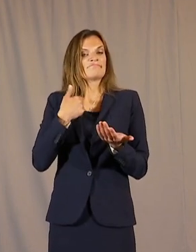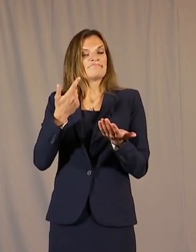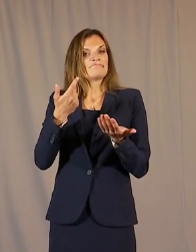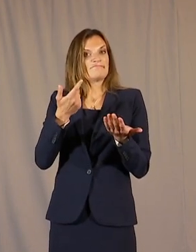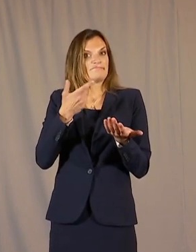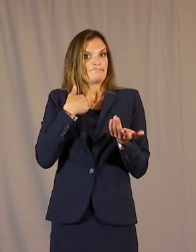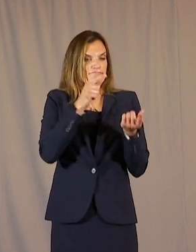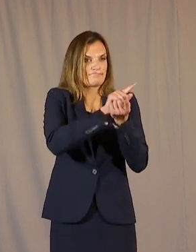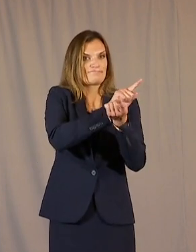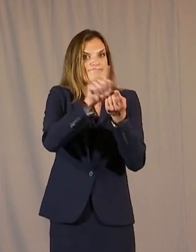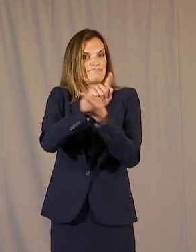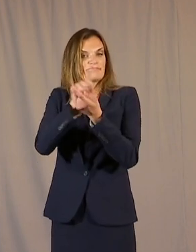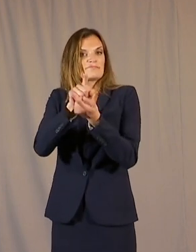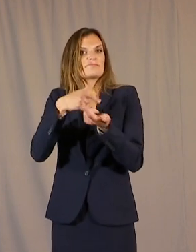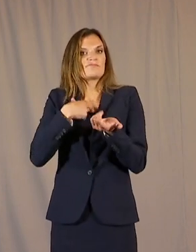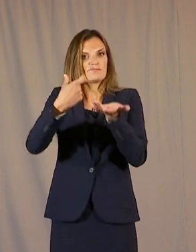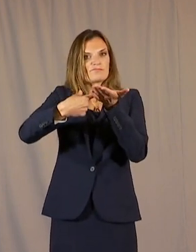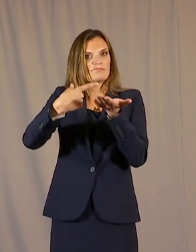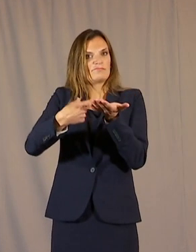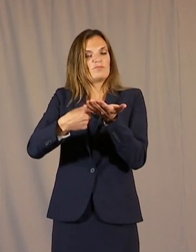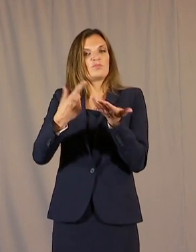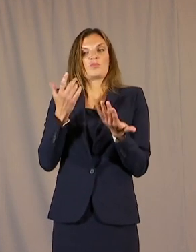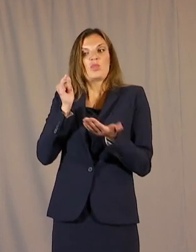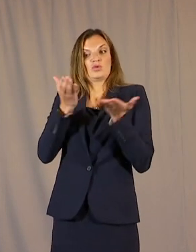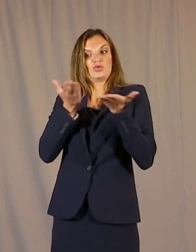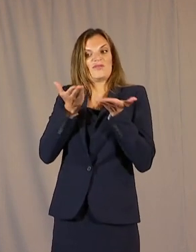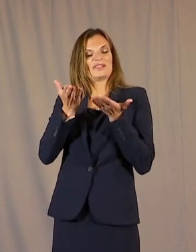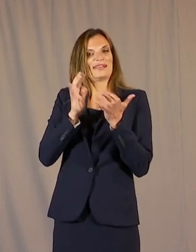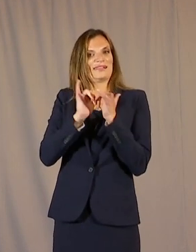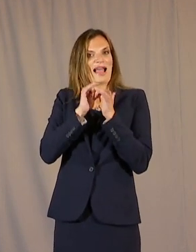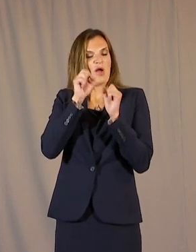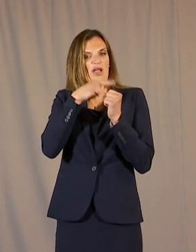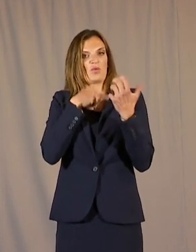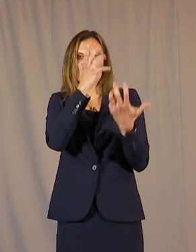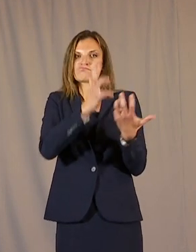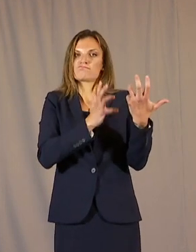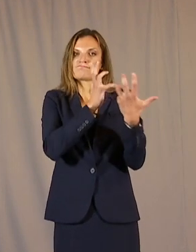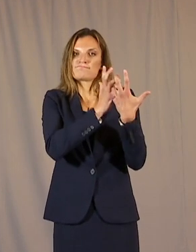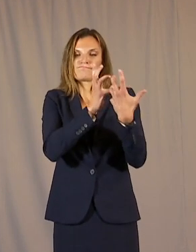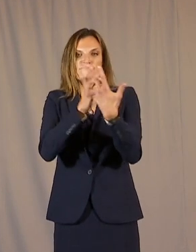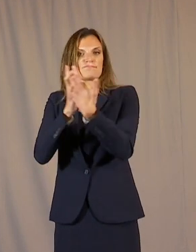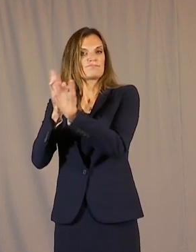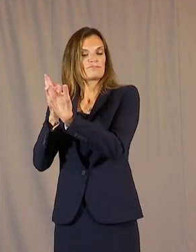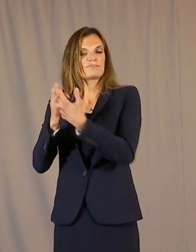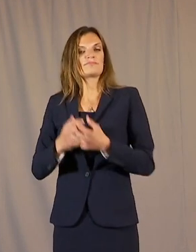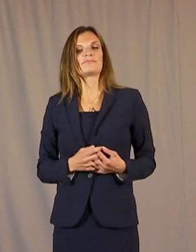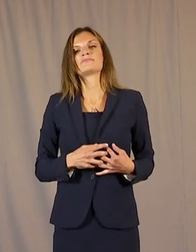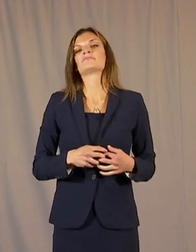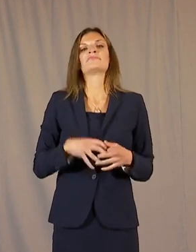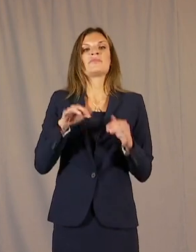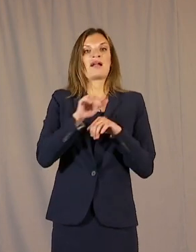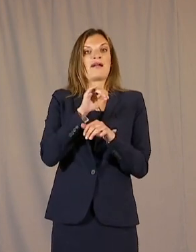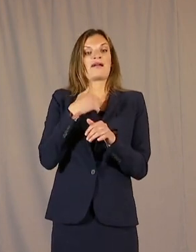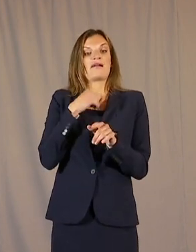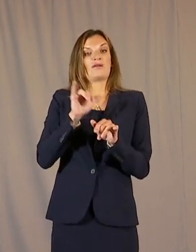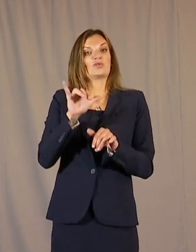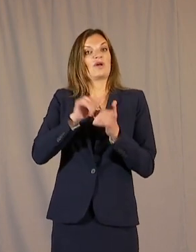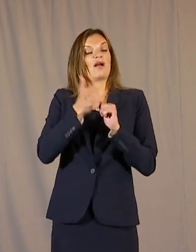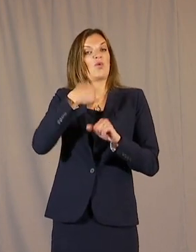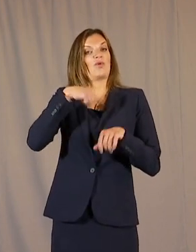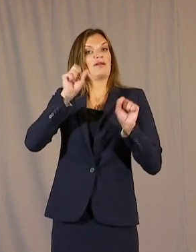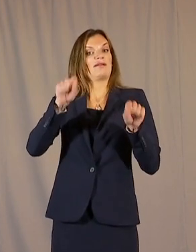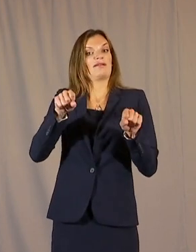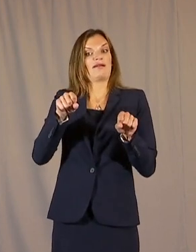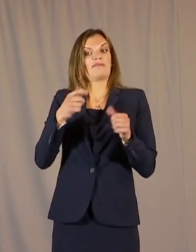to provide those services and why it was important for those different populations in terms of how we're prepared to receive